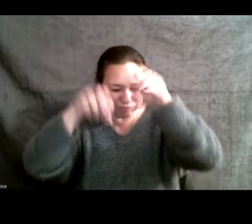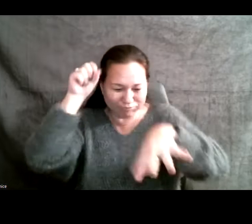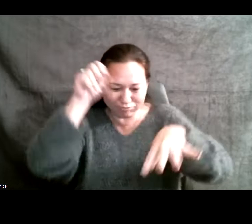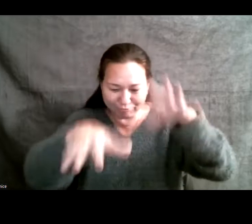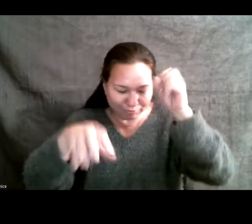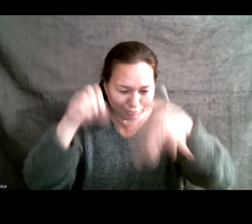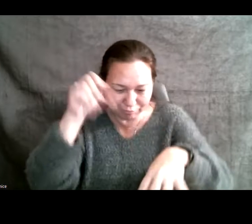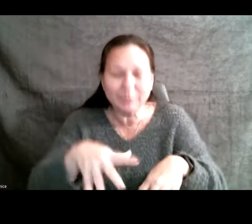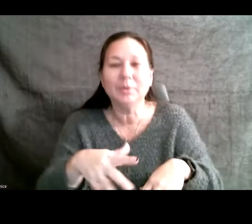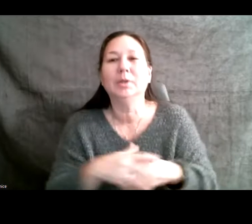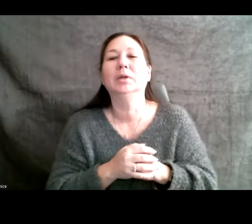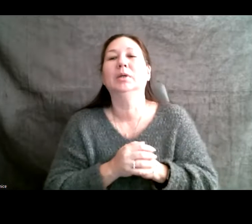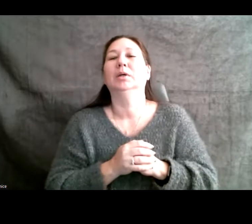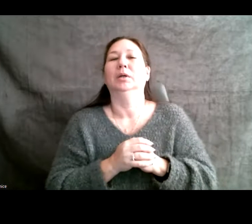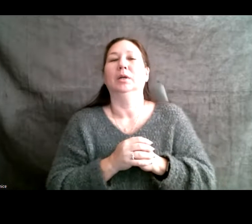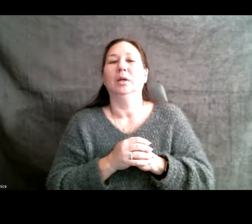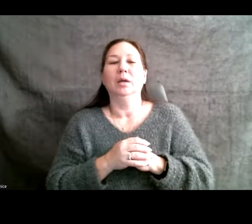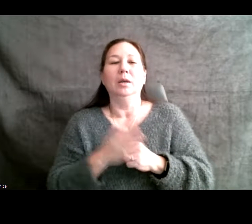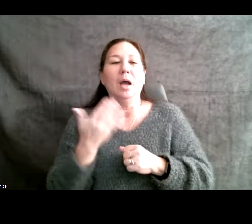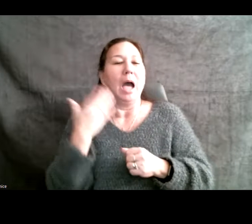have pinpointed some here that